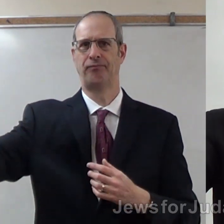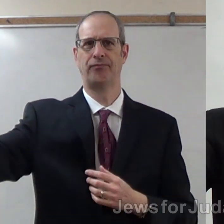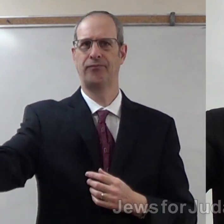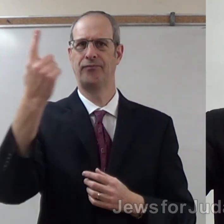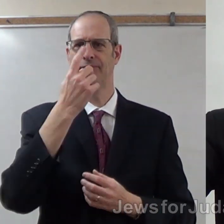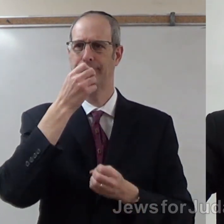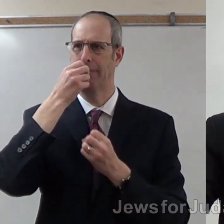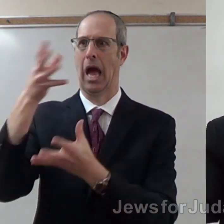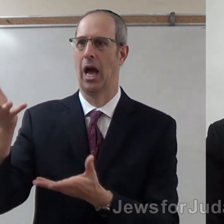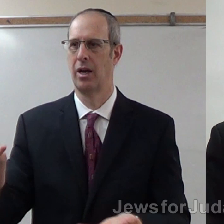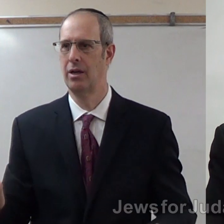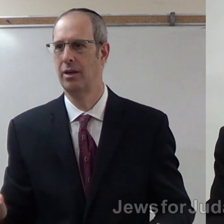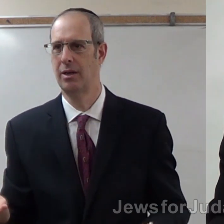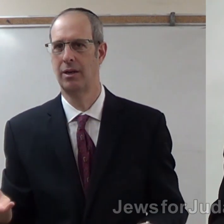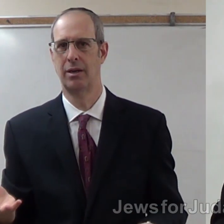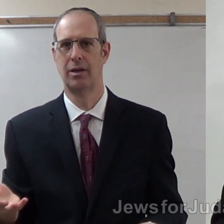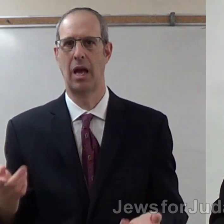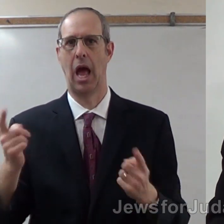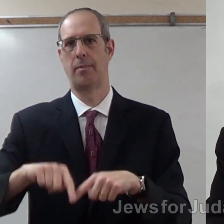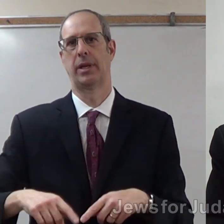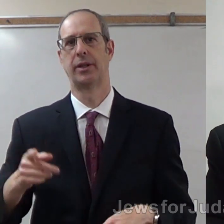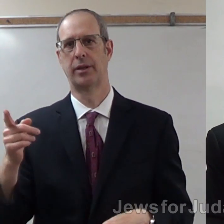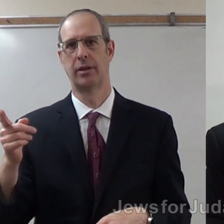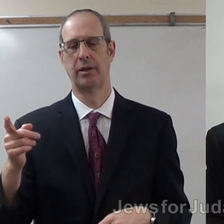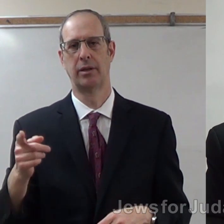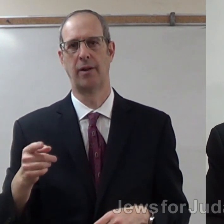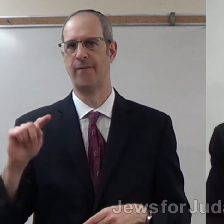comes into the room.